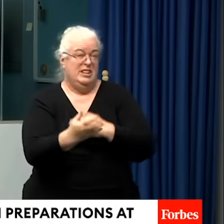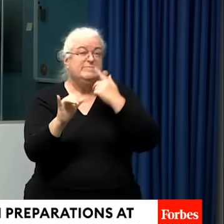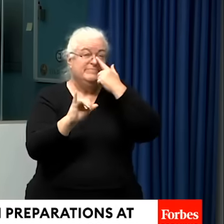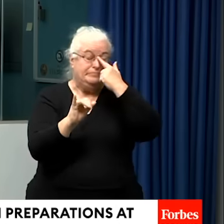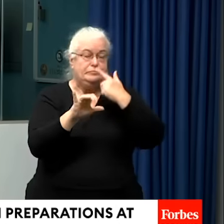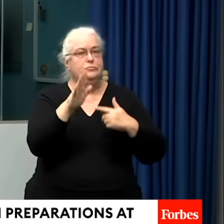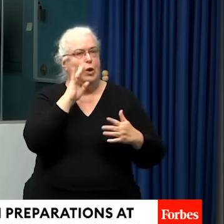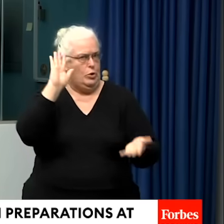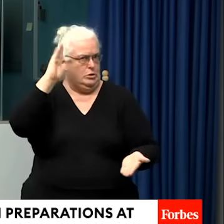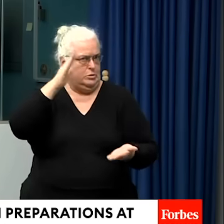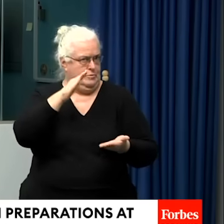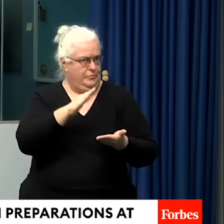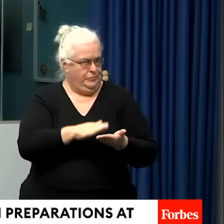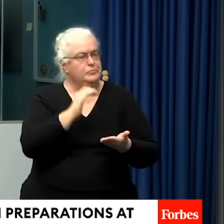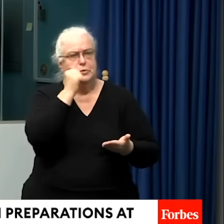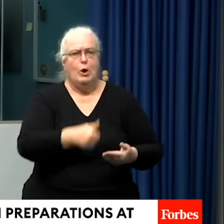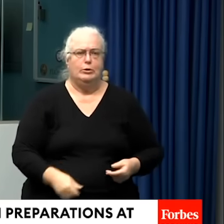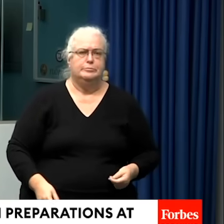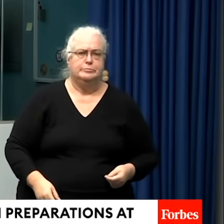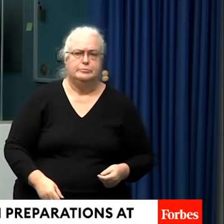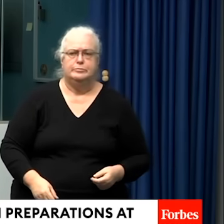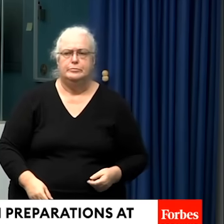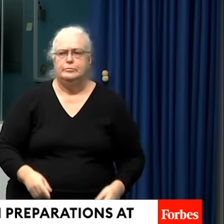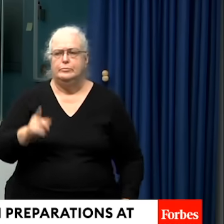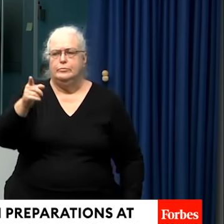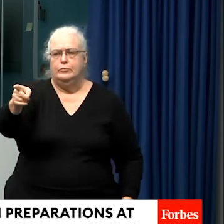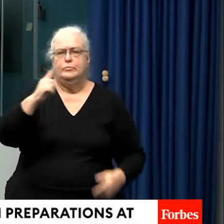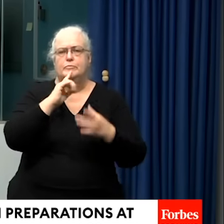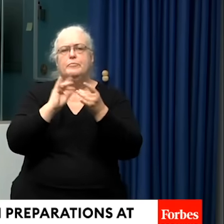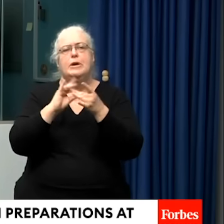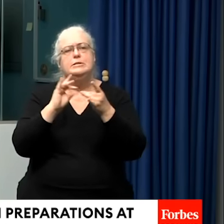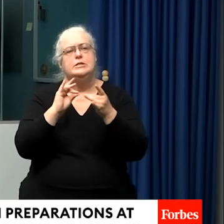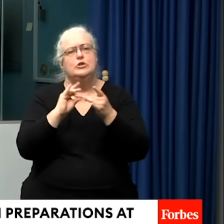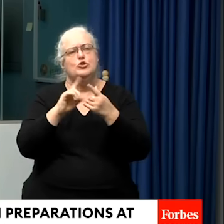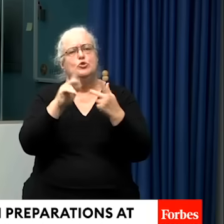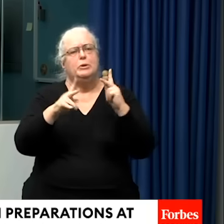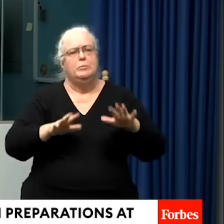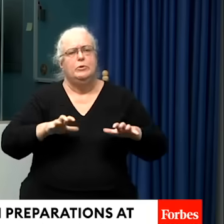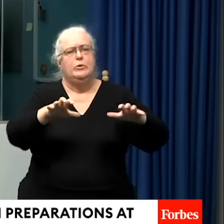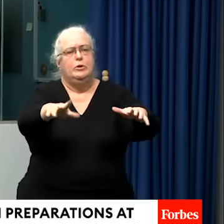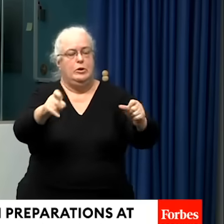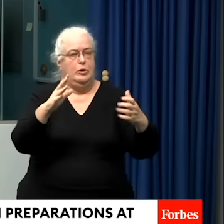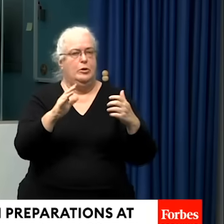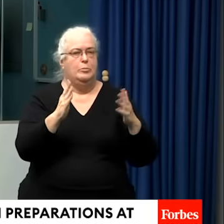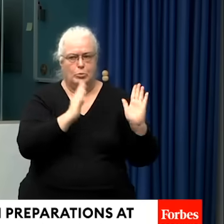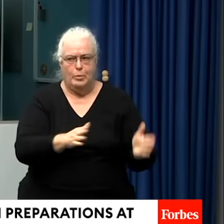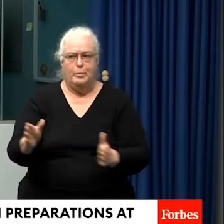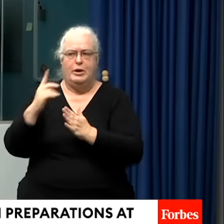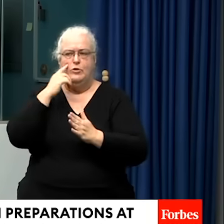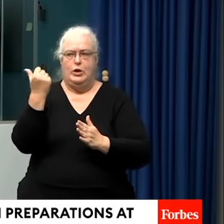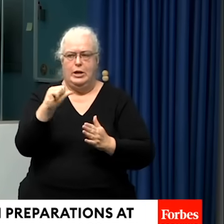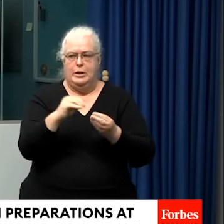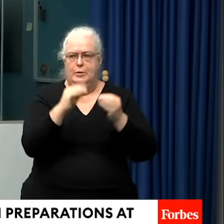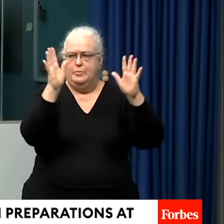again they'll subside throughout the day tomorrow. And I guess you kind of talk about your message to people to kind of prepare for any more